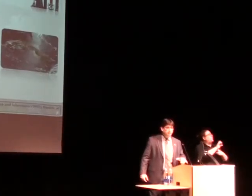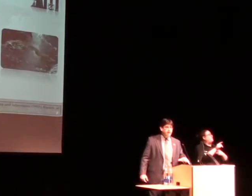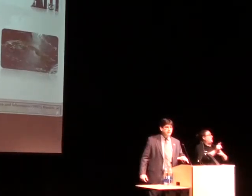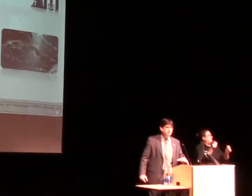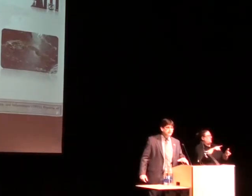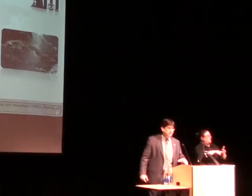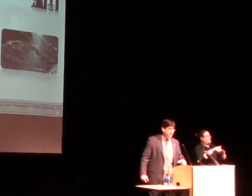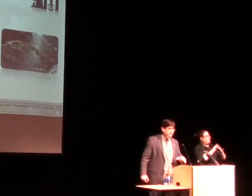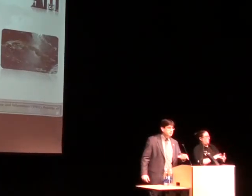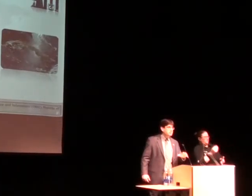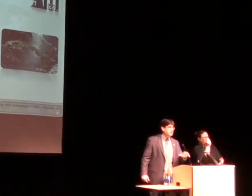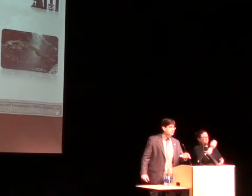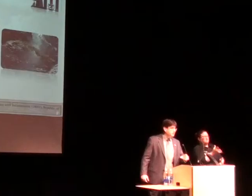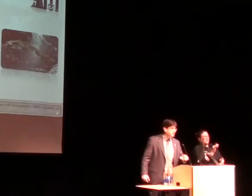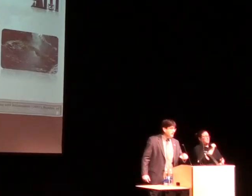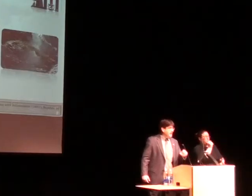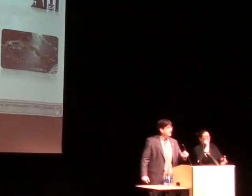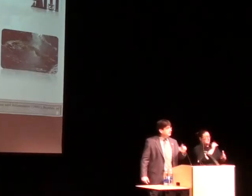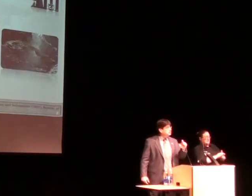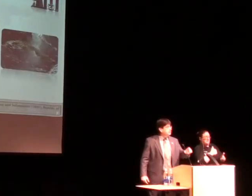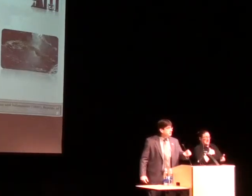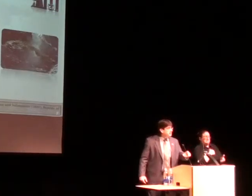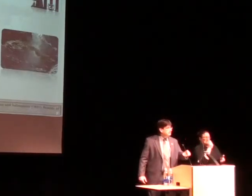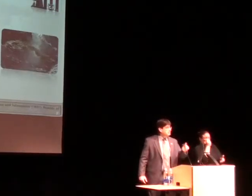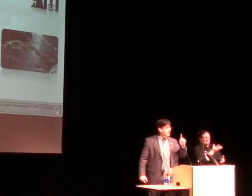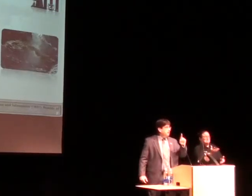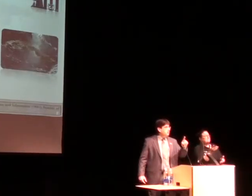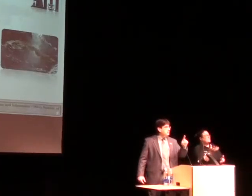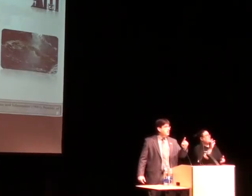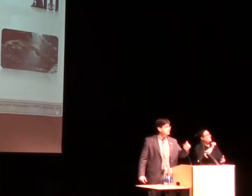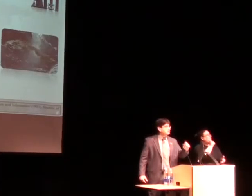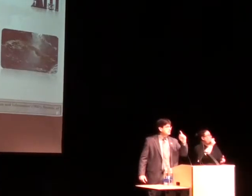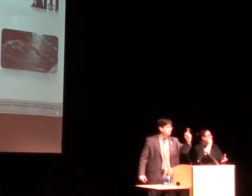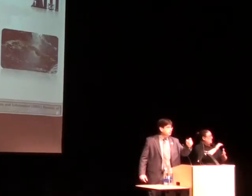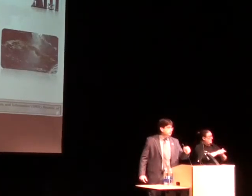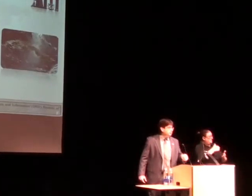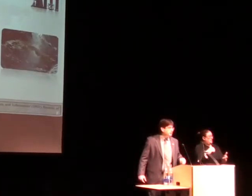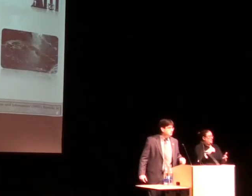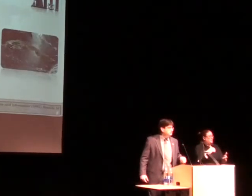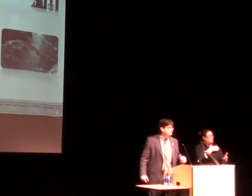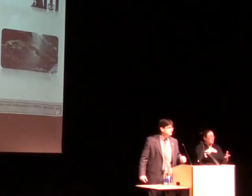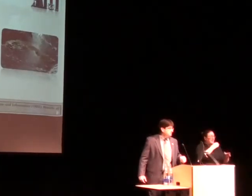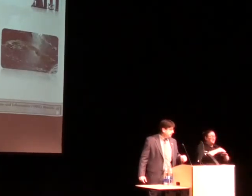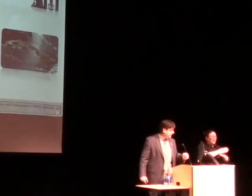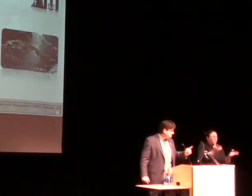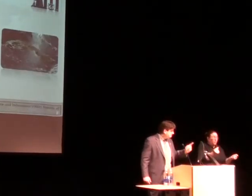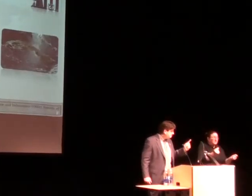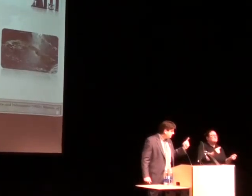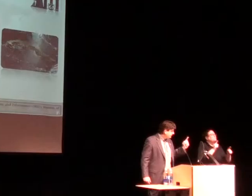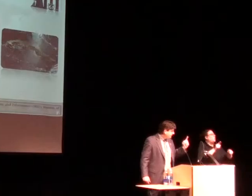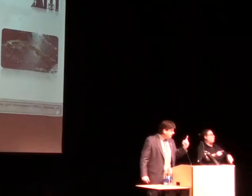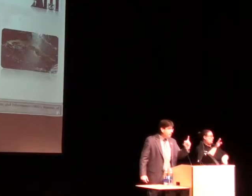this online if you don't believe me. And if you don't believe me, my only advice is go to Cuba.